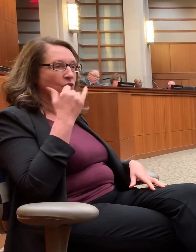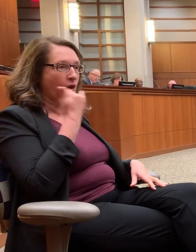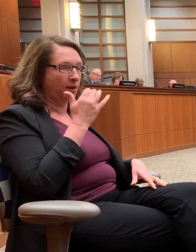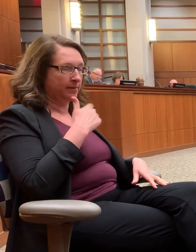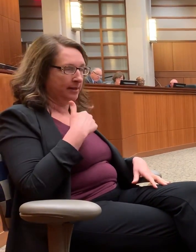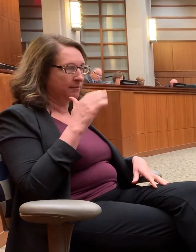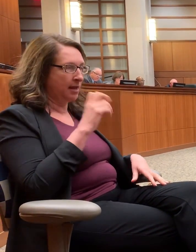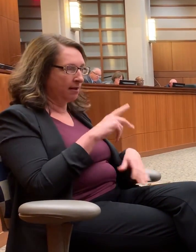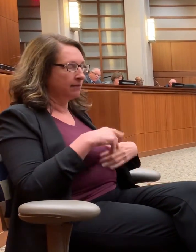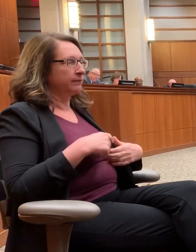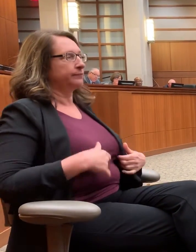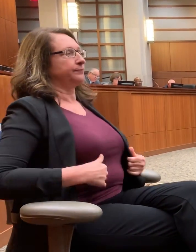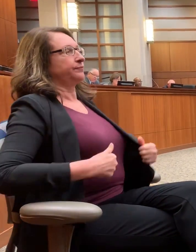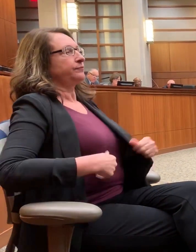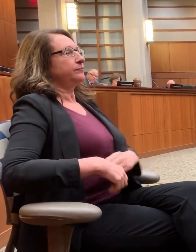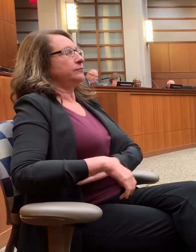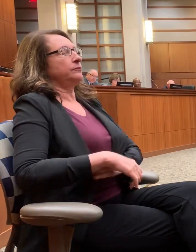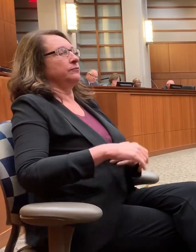back.